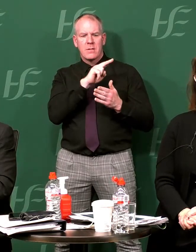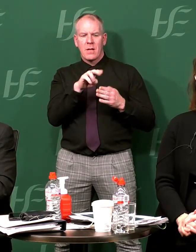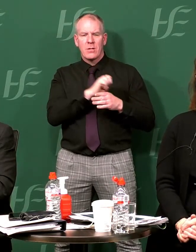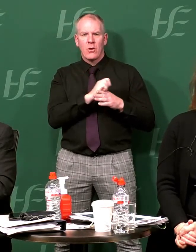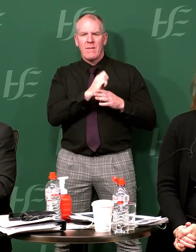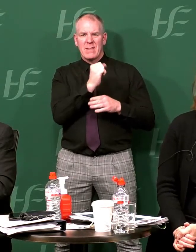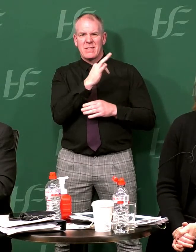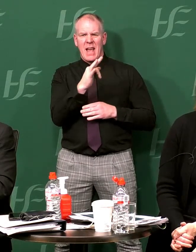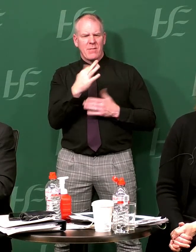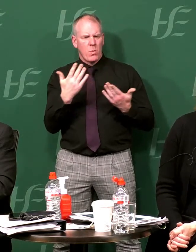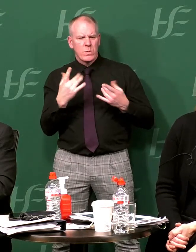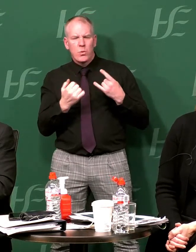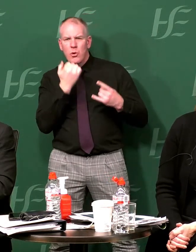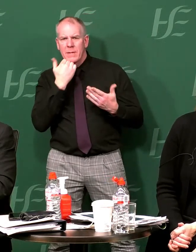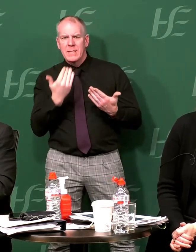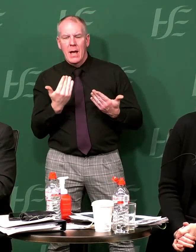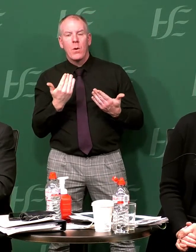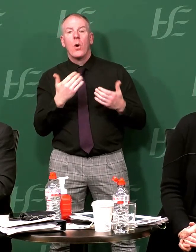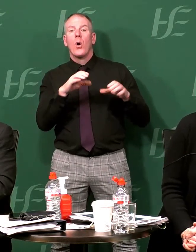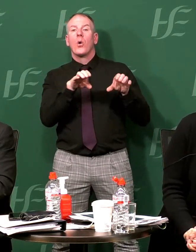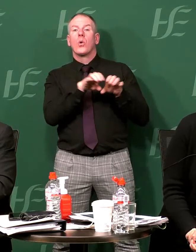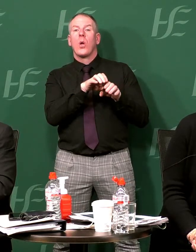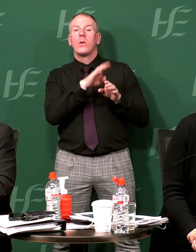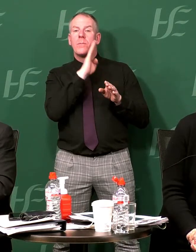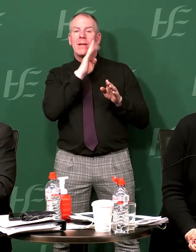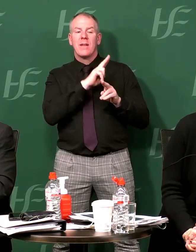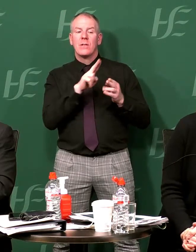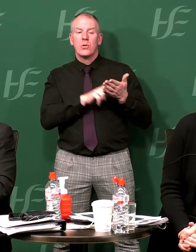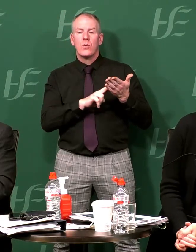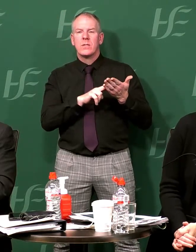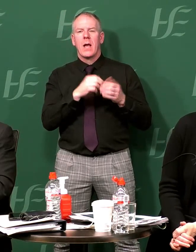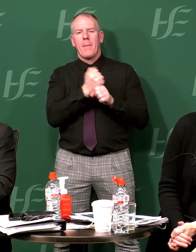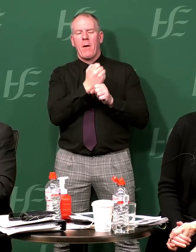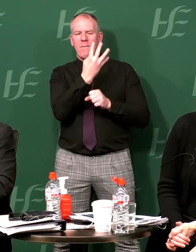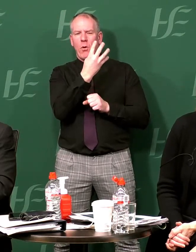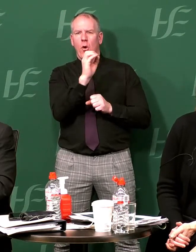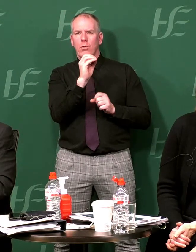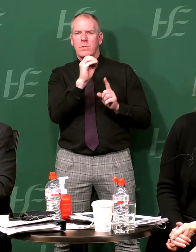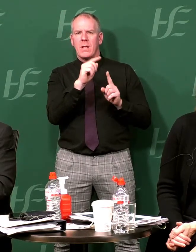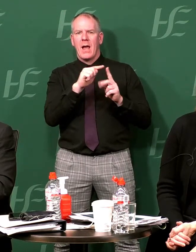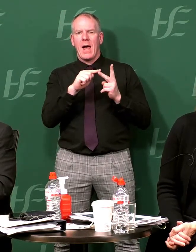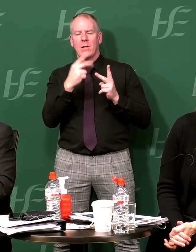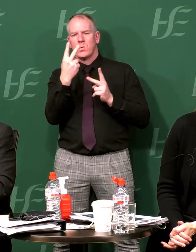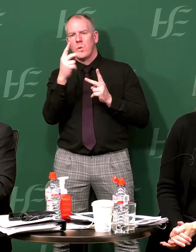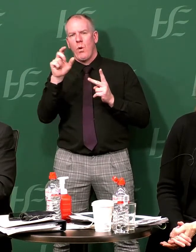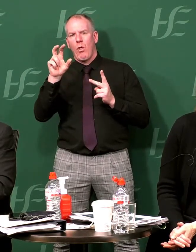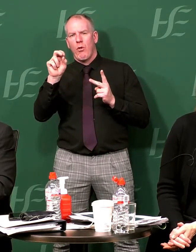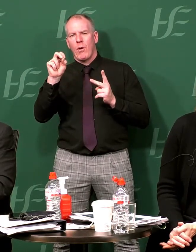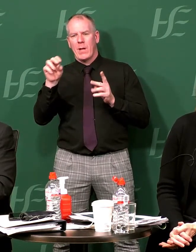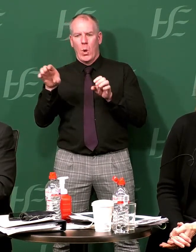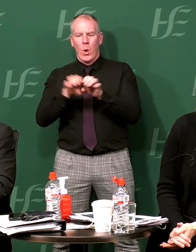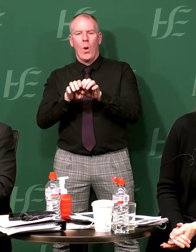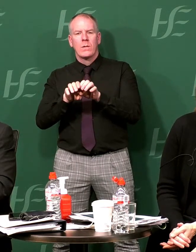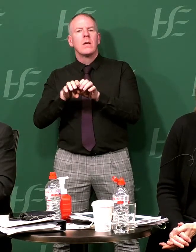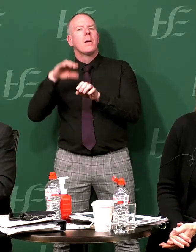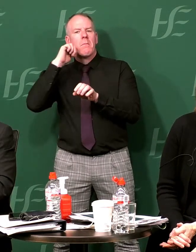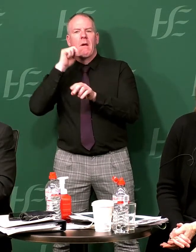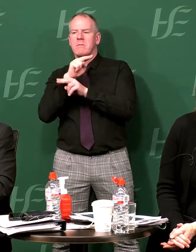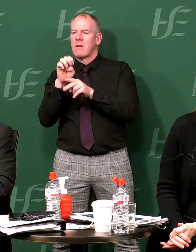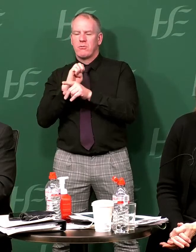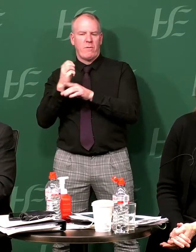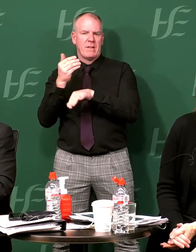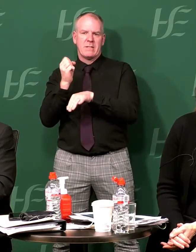about that. So between the closed and blocked beds, we've just over 400, and about 230 of those are closed beds by virtue of